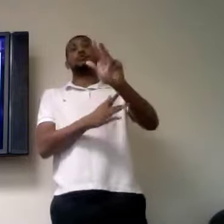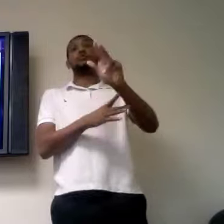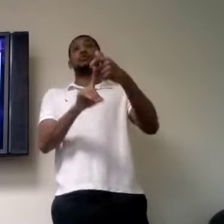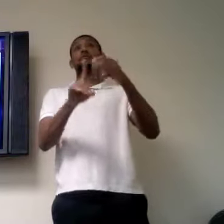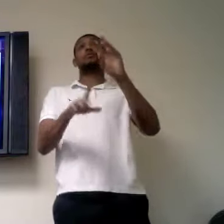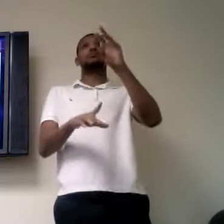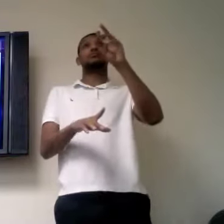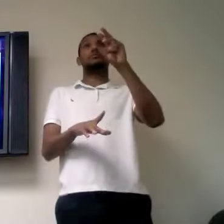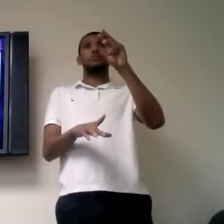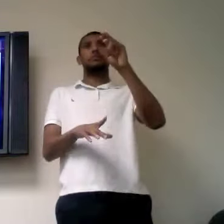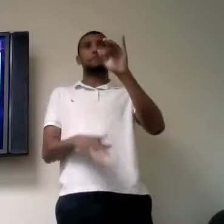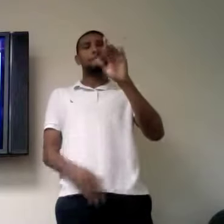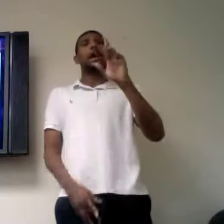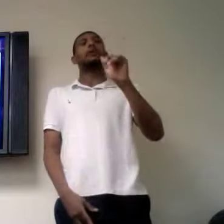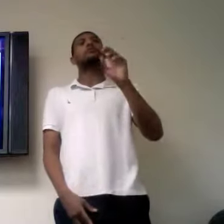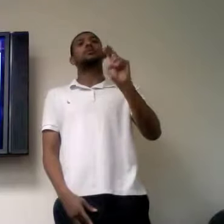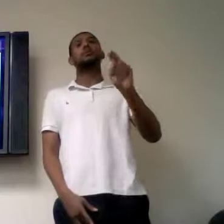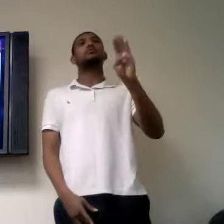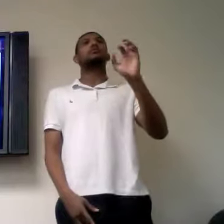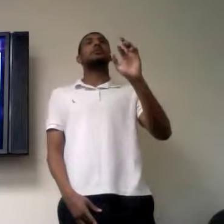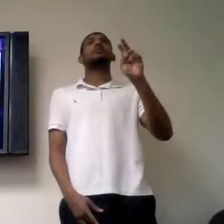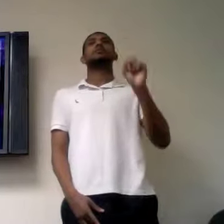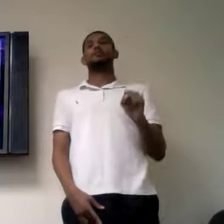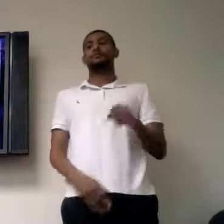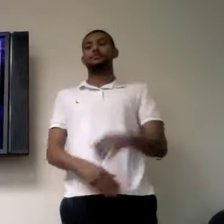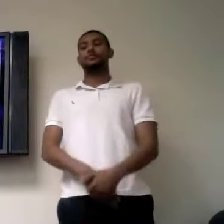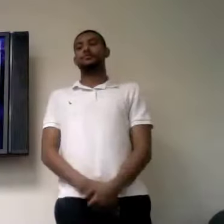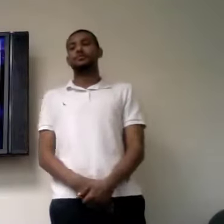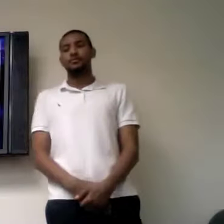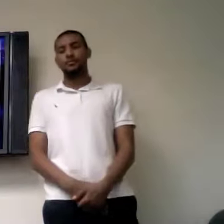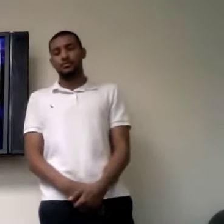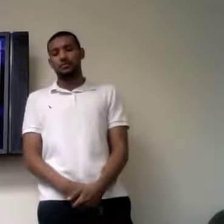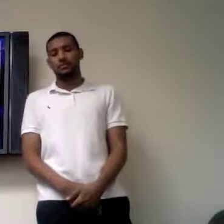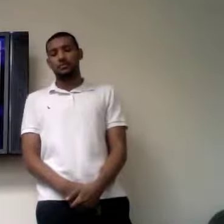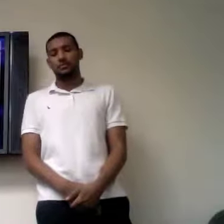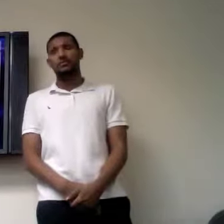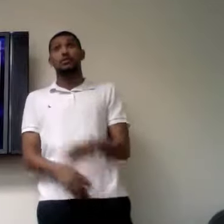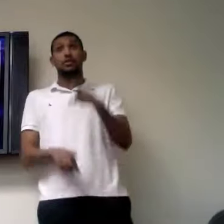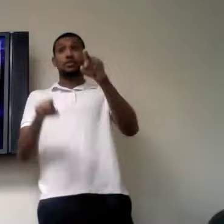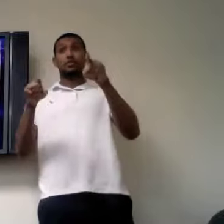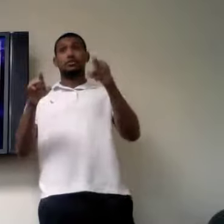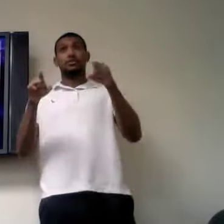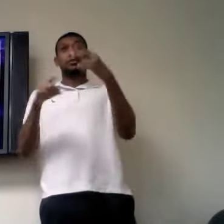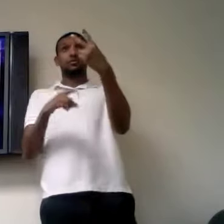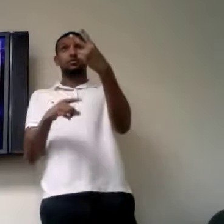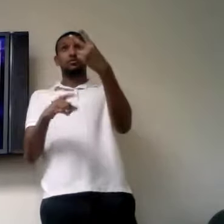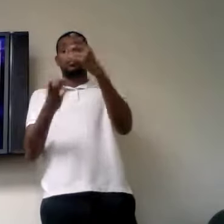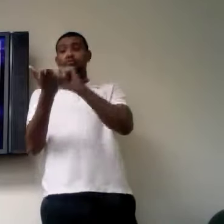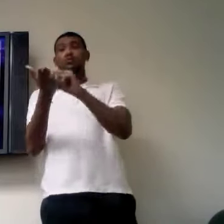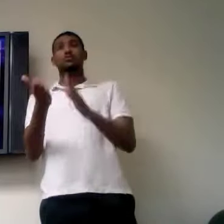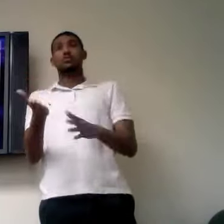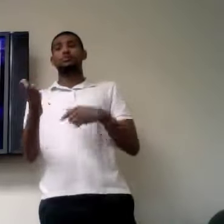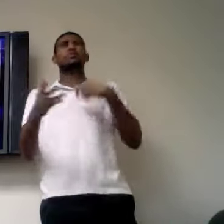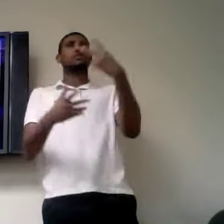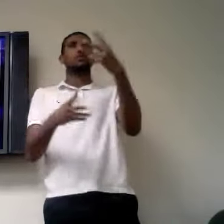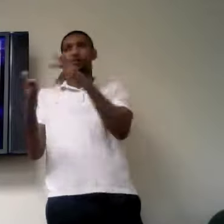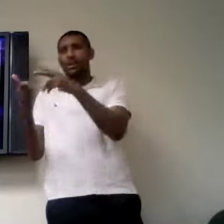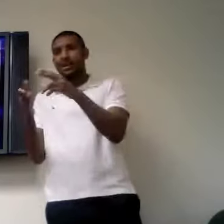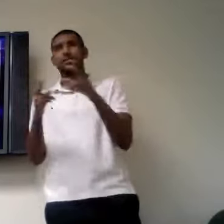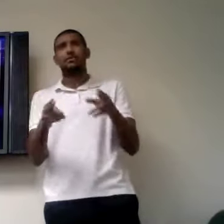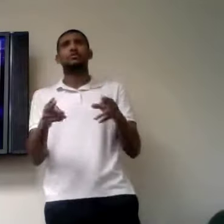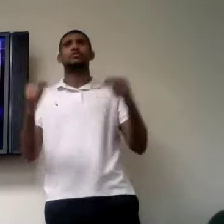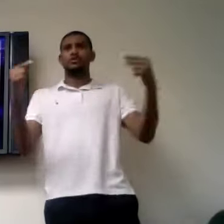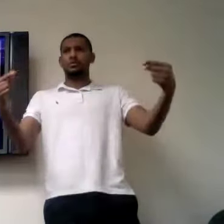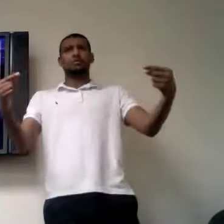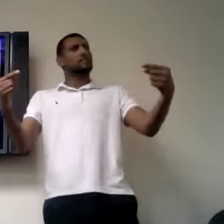the former colonel of the 37th Illinois Infantry. The 2 newspapers and the 2 editors quickly showed their